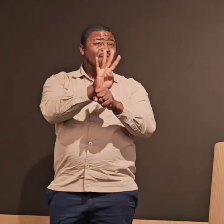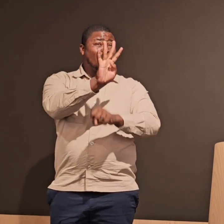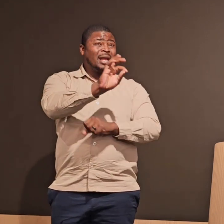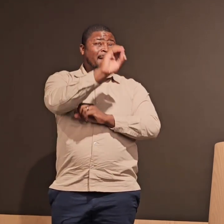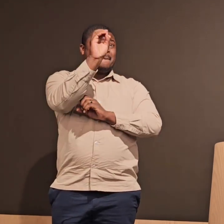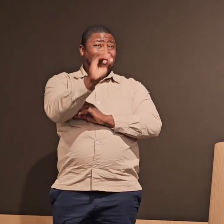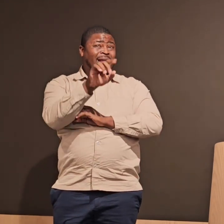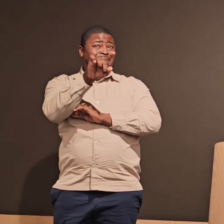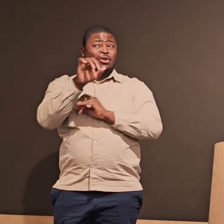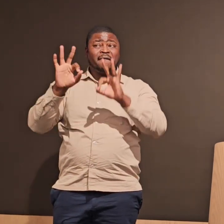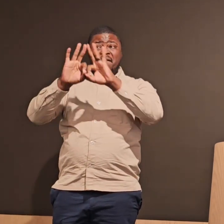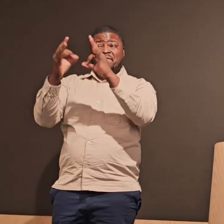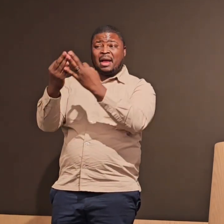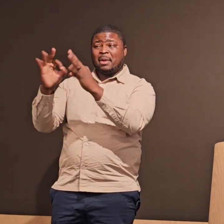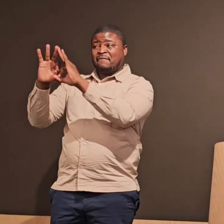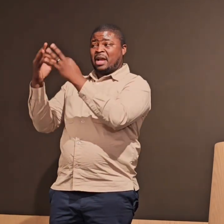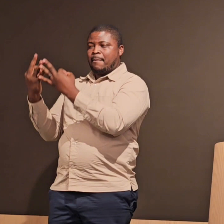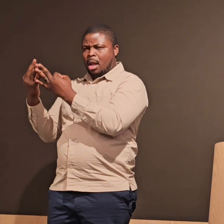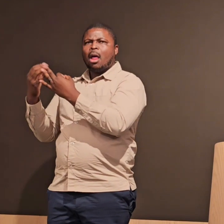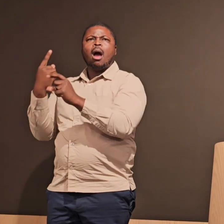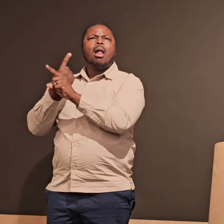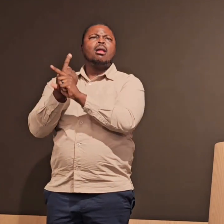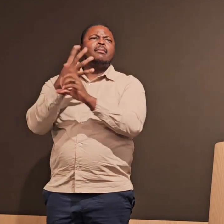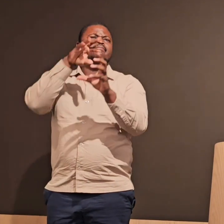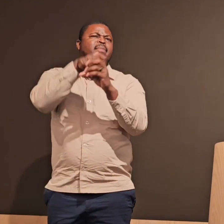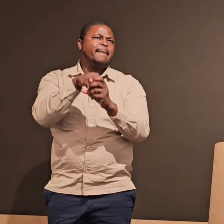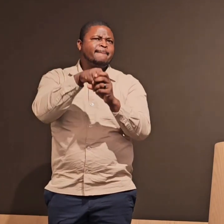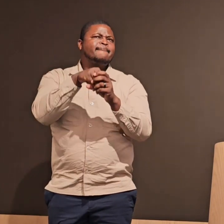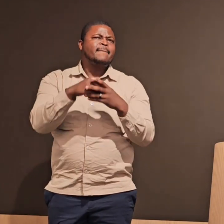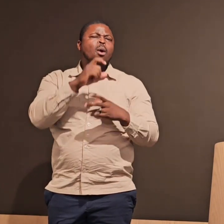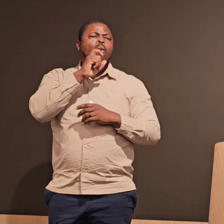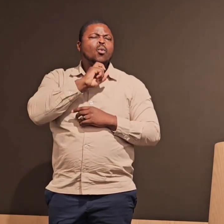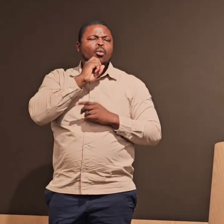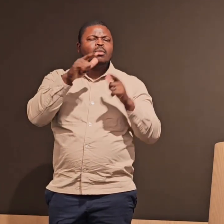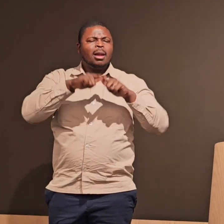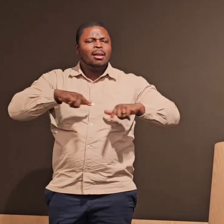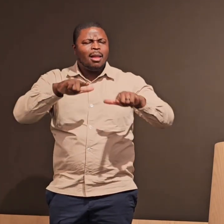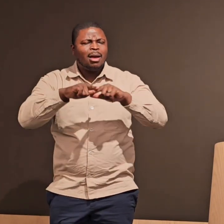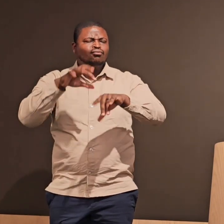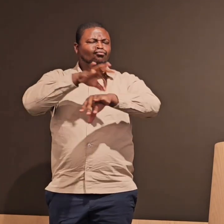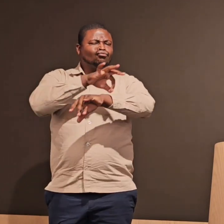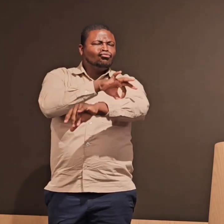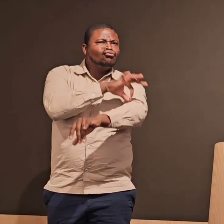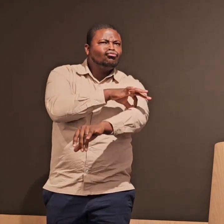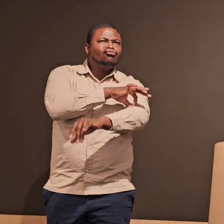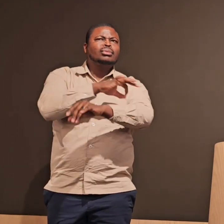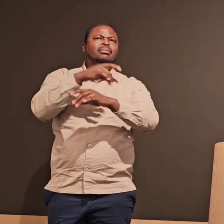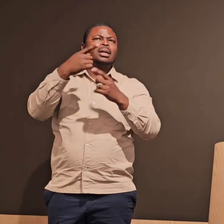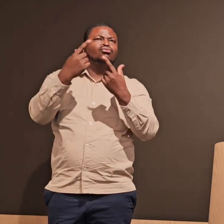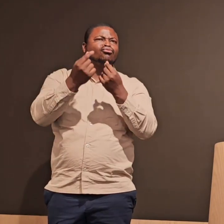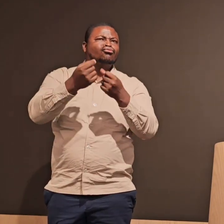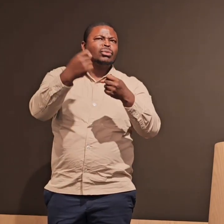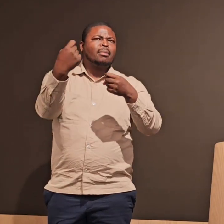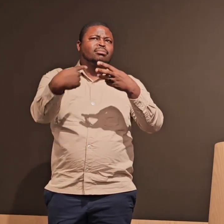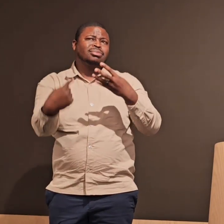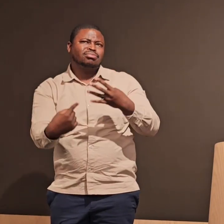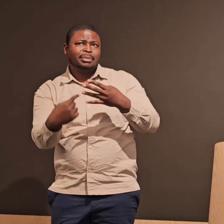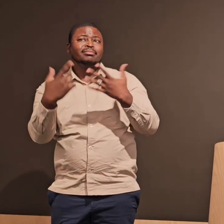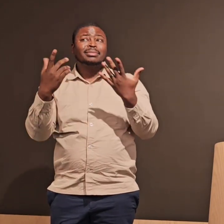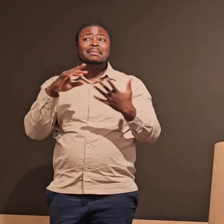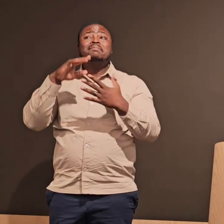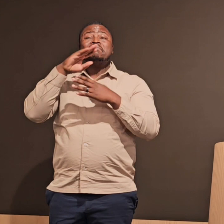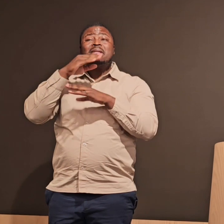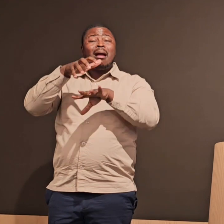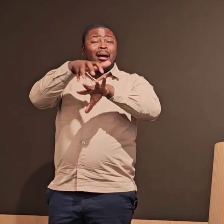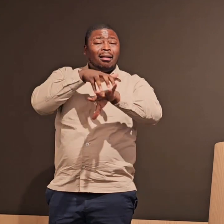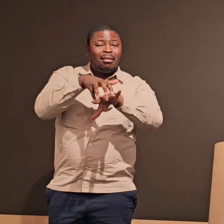African households were involved at the time in some sort of agricultural production. And I think this was